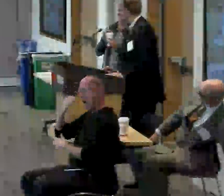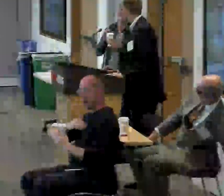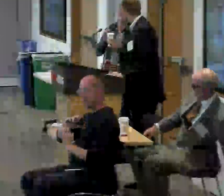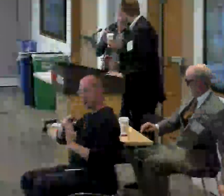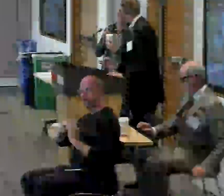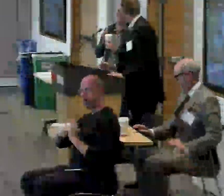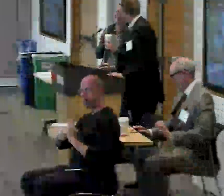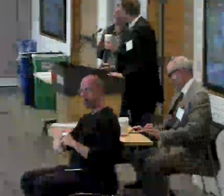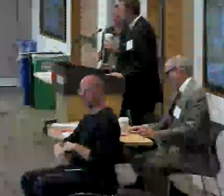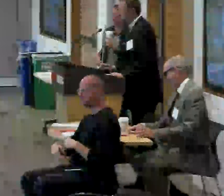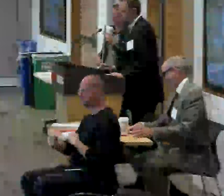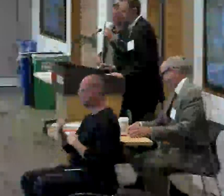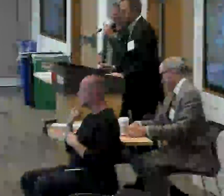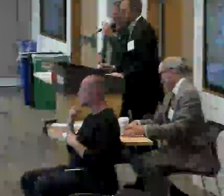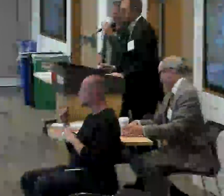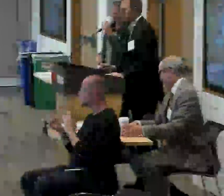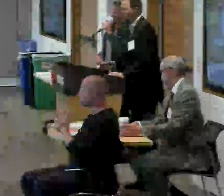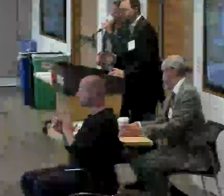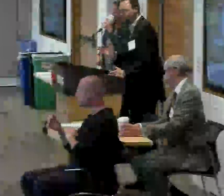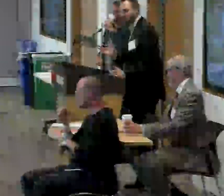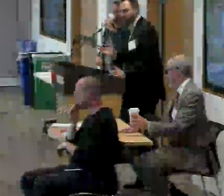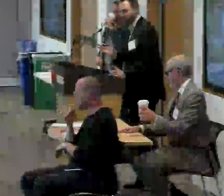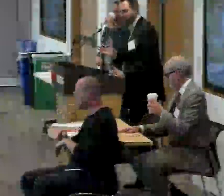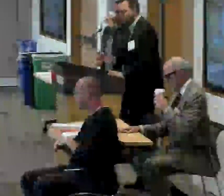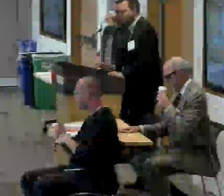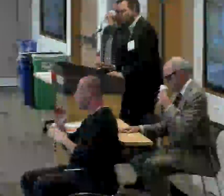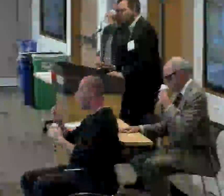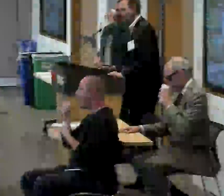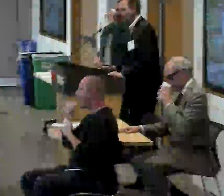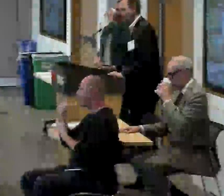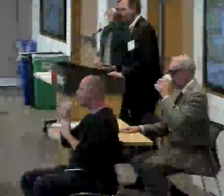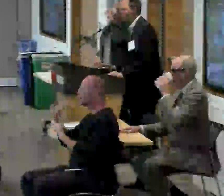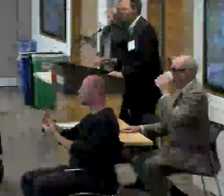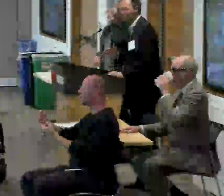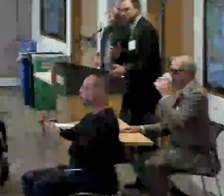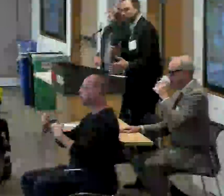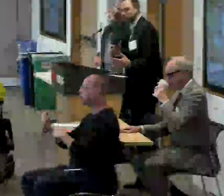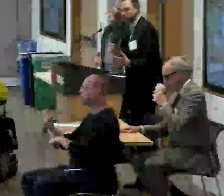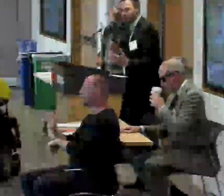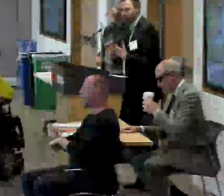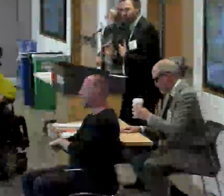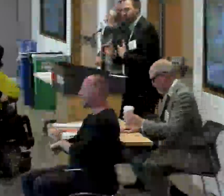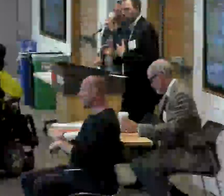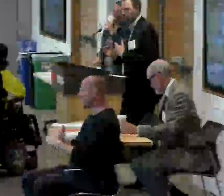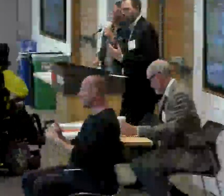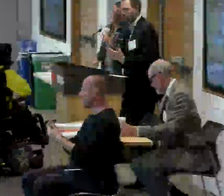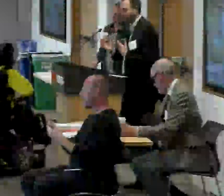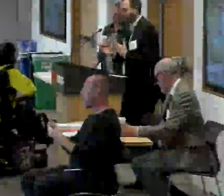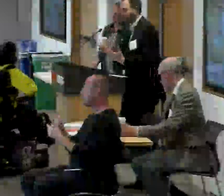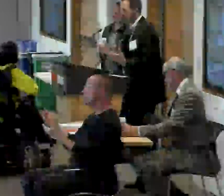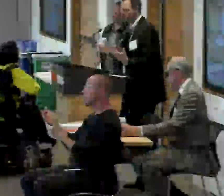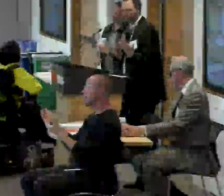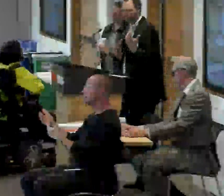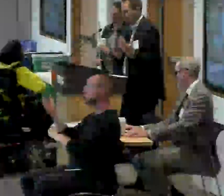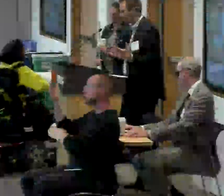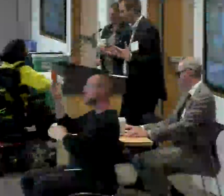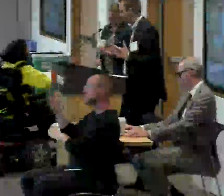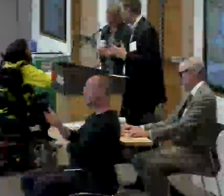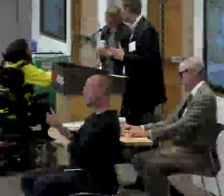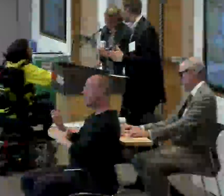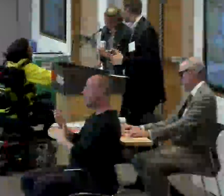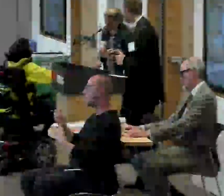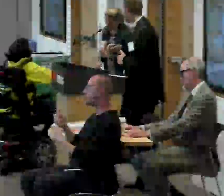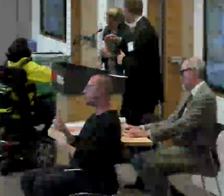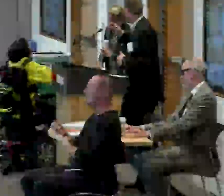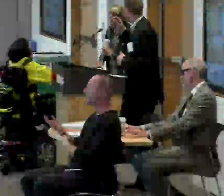fulfilled it brilliantly. Well, thanks everyone for joining us today. Before I introduce our speakers, kind of want to give you a few additional